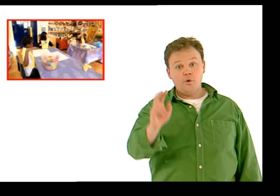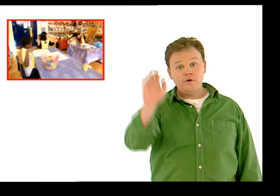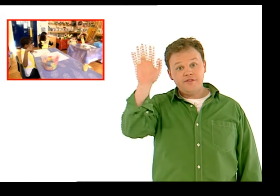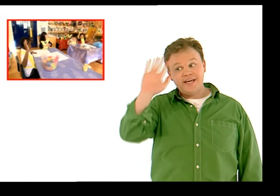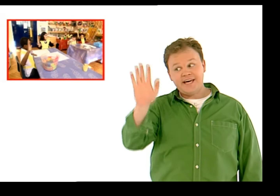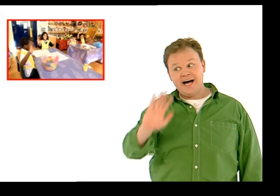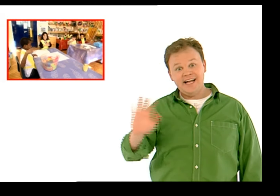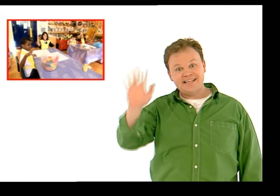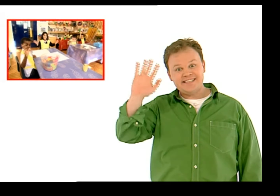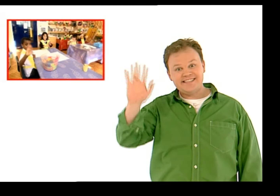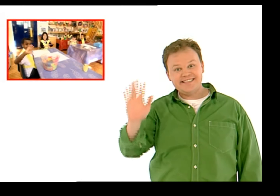the colours.